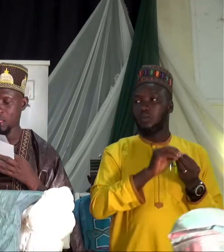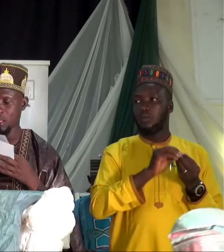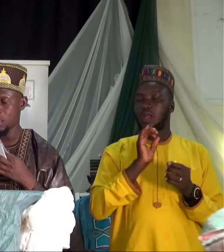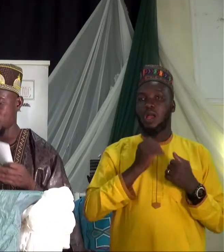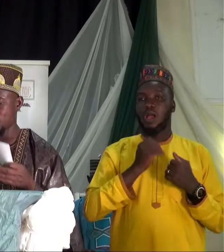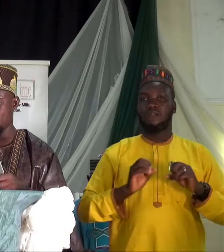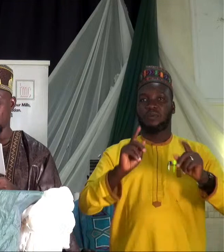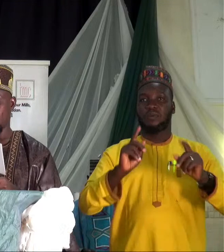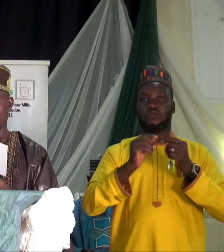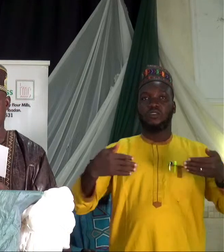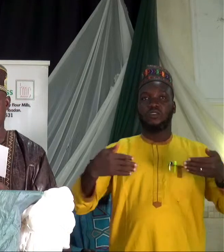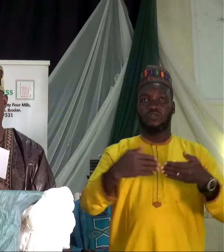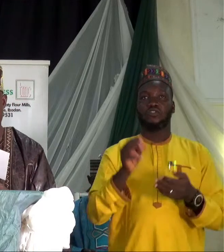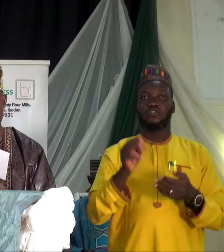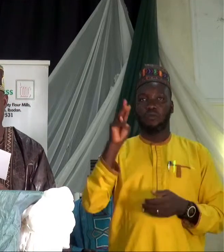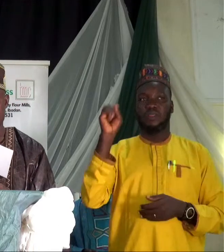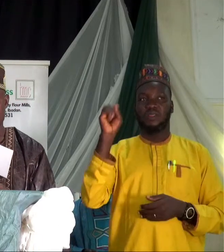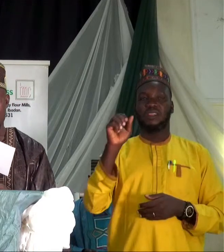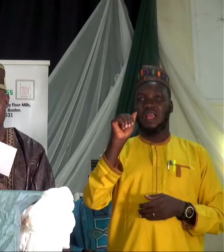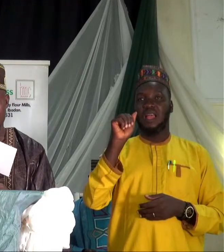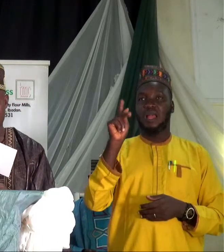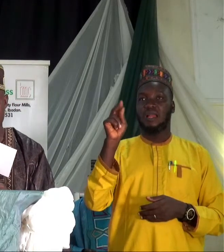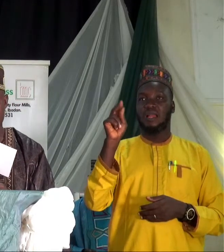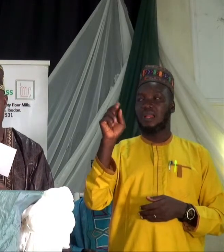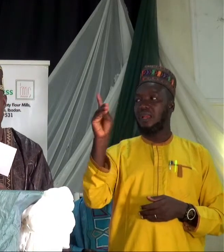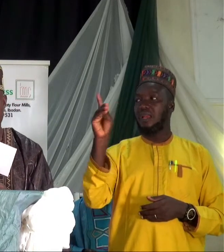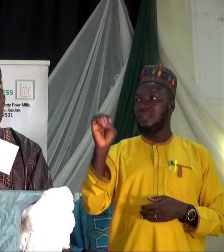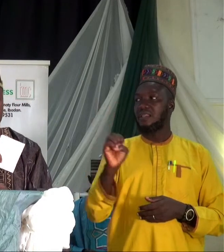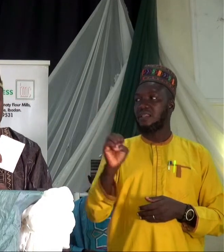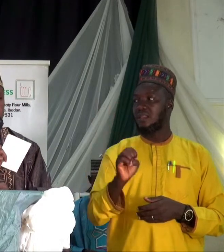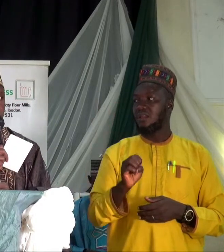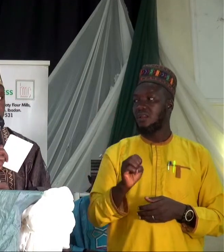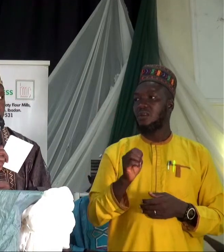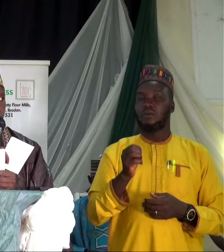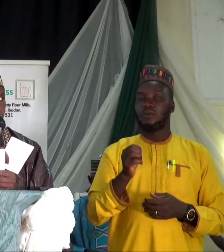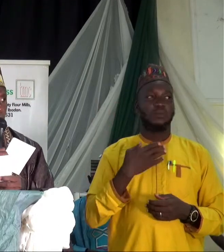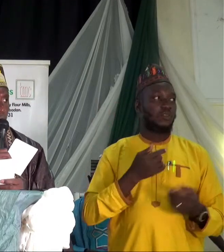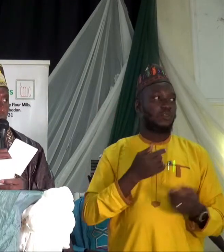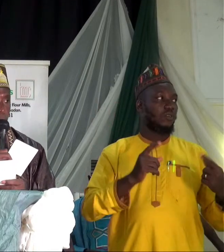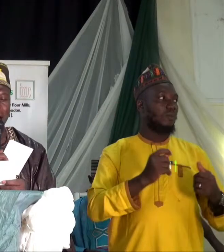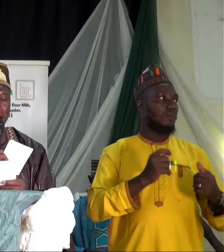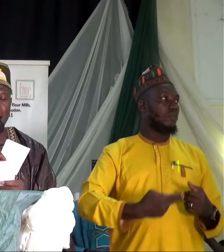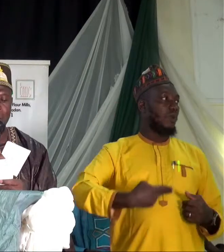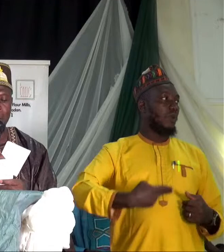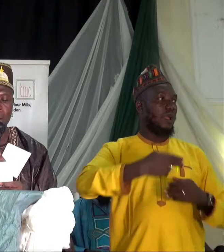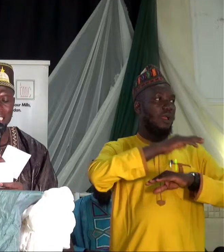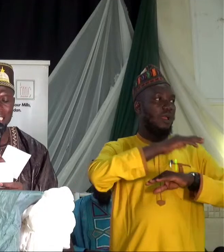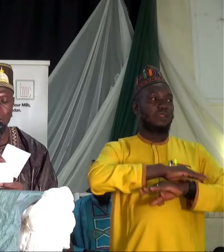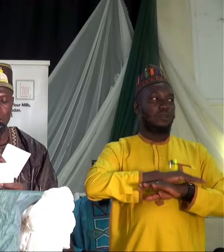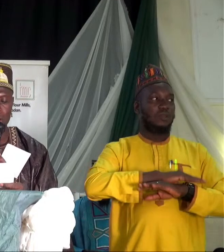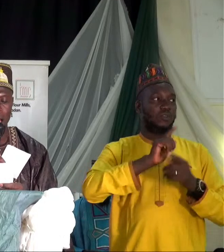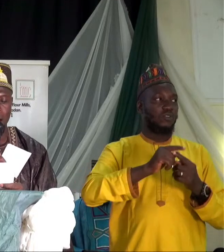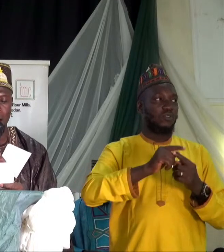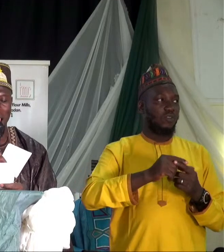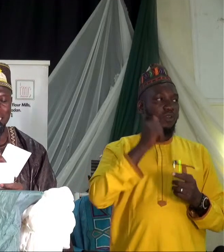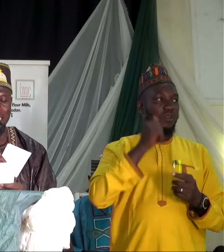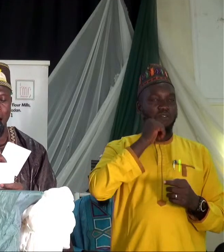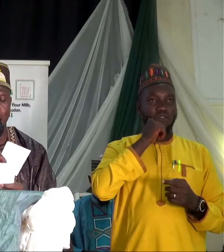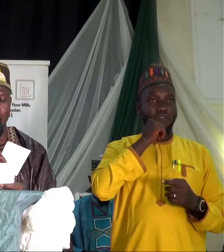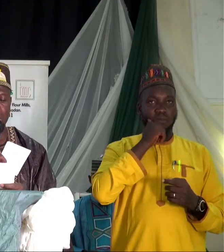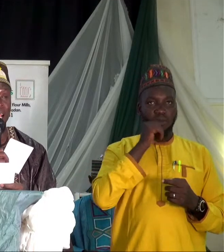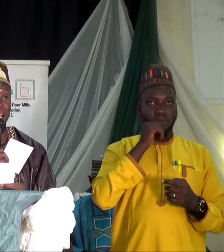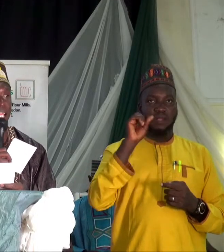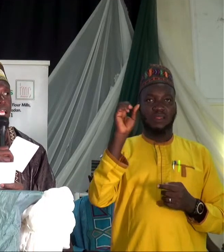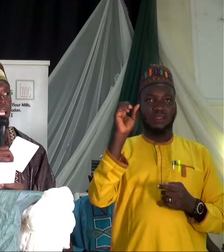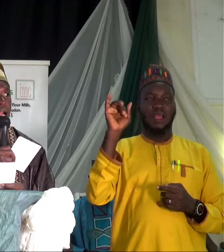Mrs. Akande A.S. who is also to be on the high table on the female side. Back on our mama, Timothy Odadakwa Alhaja